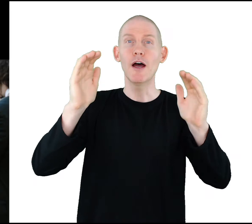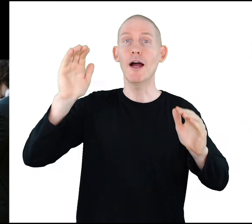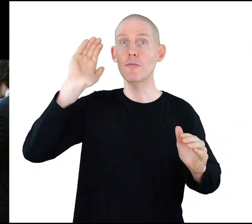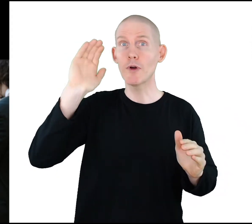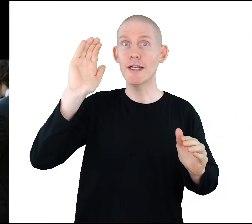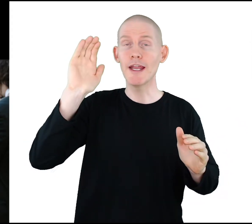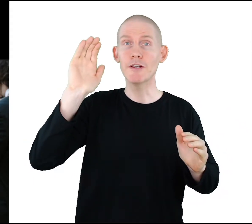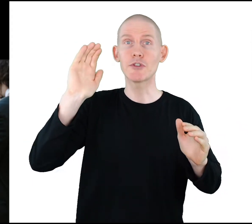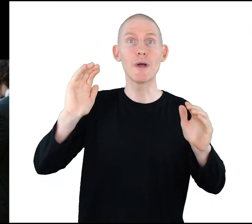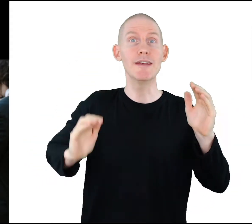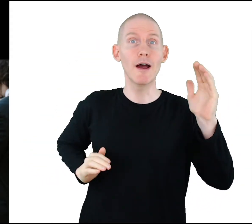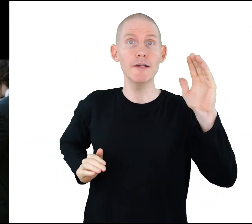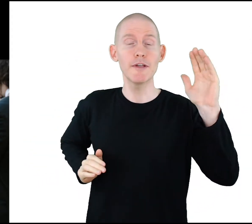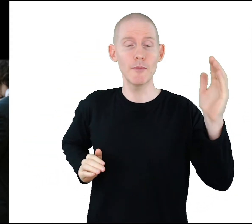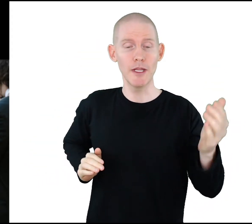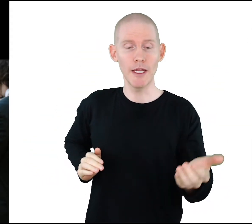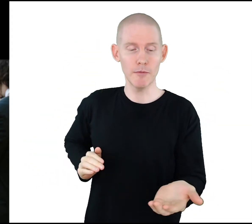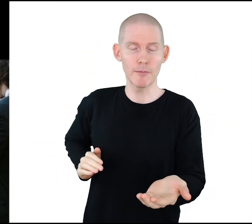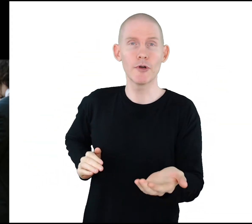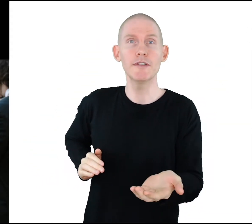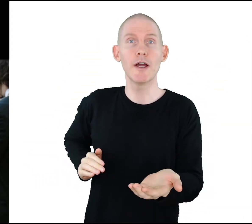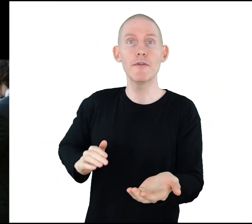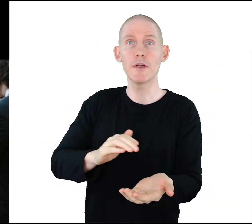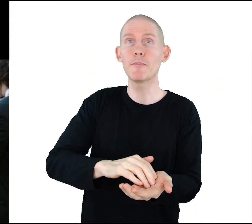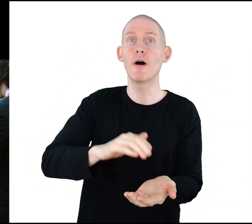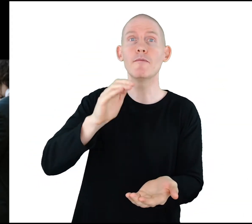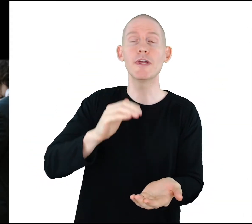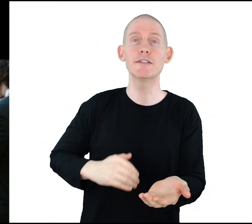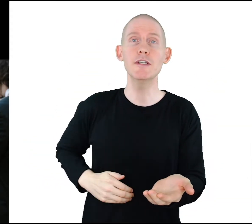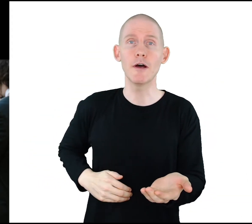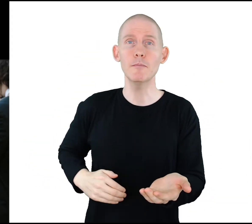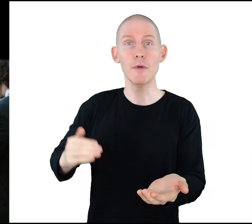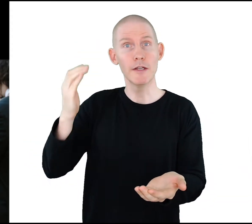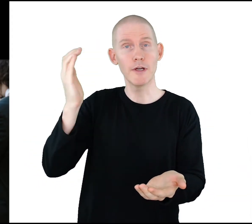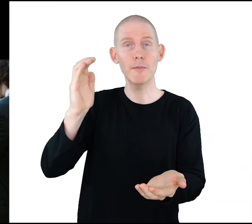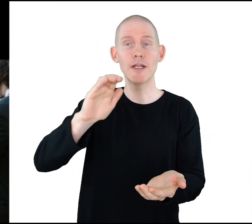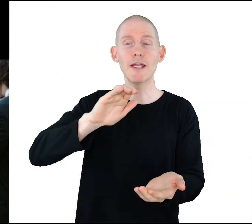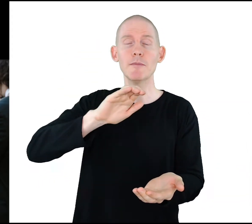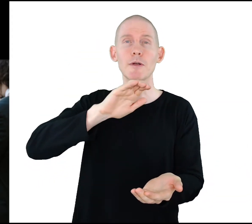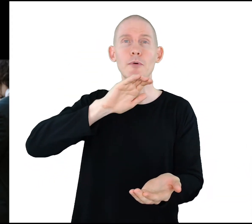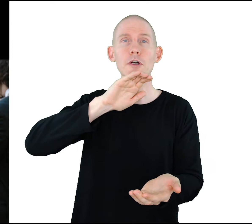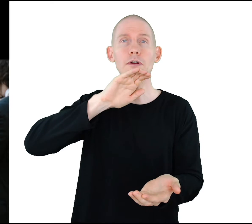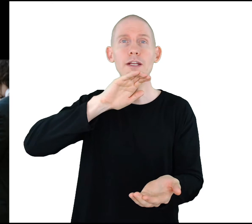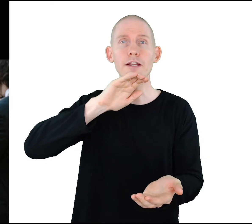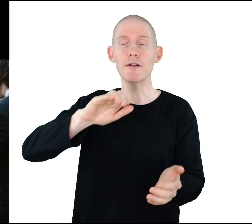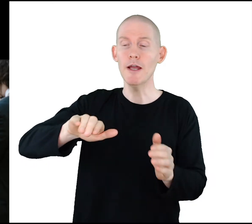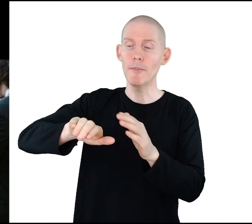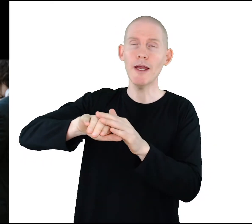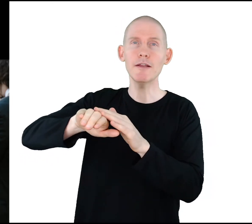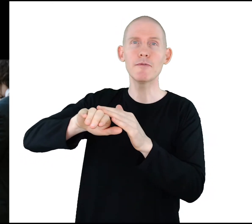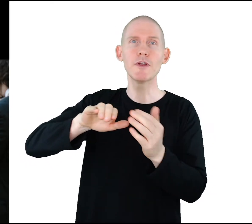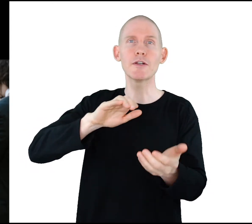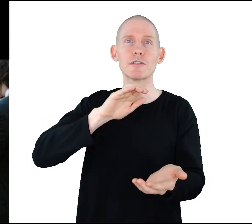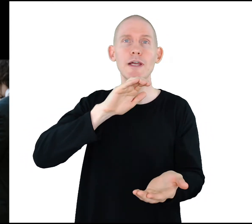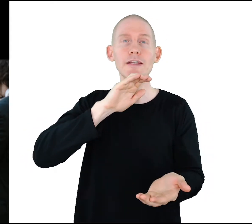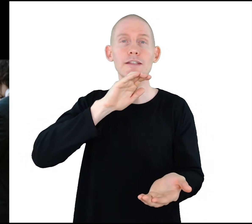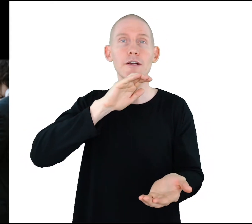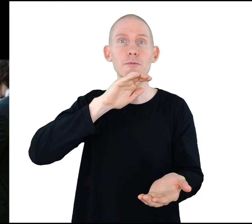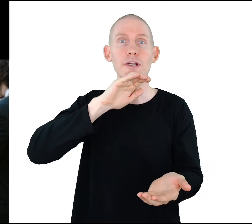I'm right-handed, so my non-dominant hand, I'm going to put it down there, palm facing up. Dominant hand, I'm going to put it right here. Back of the fingers, lightly touch my